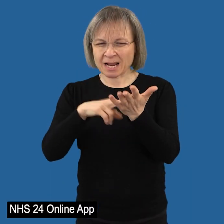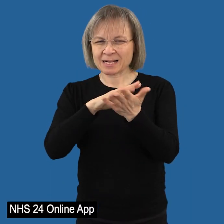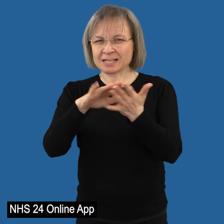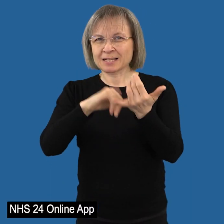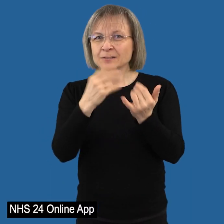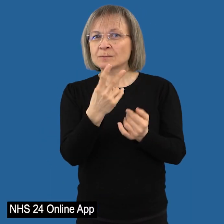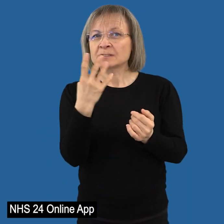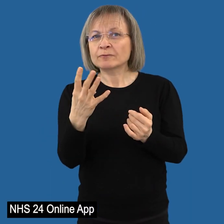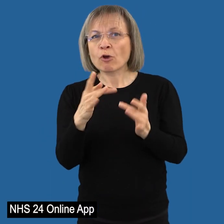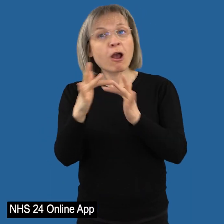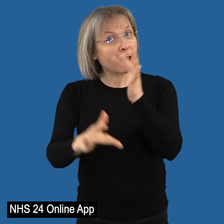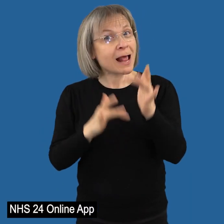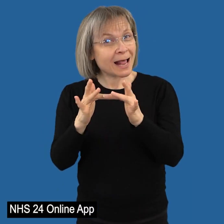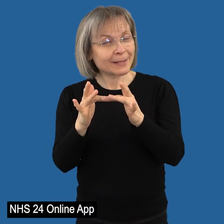NHS 24 online app.